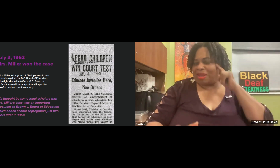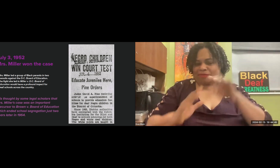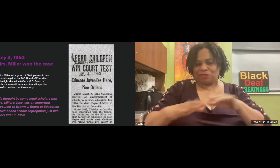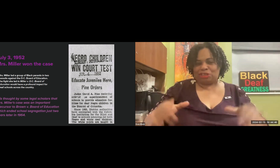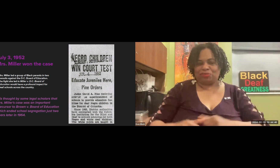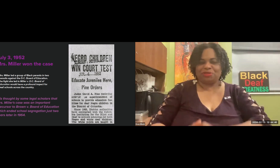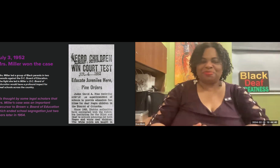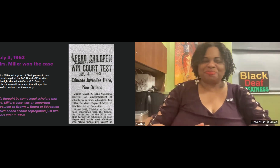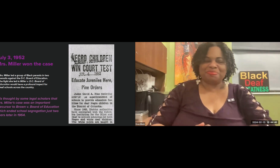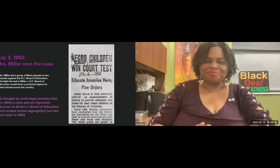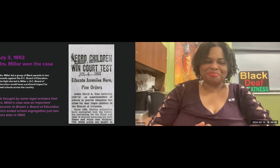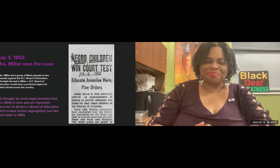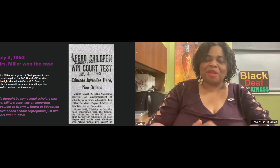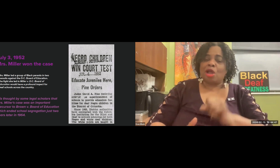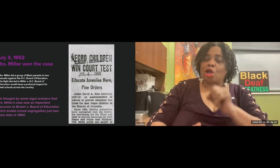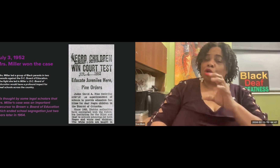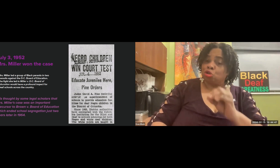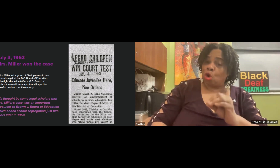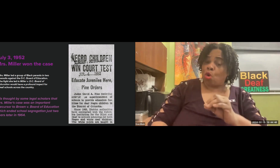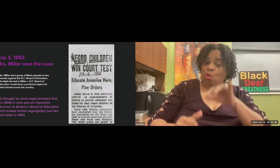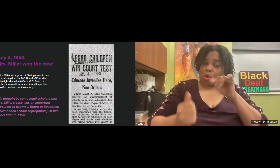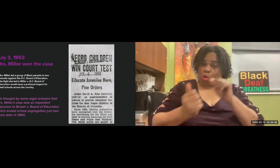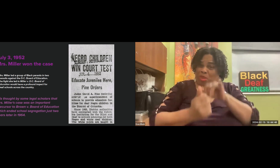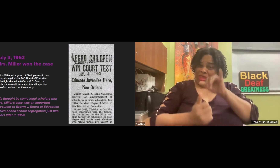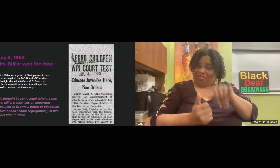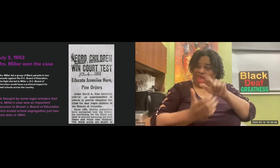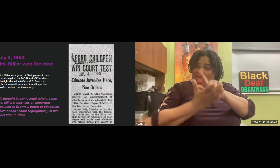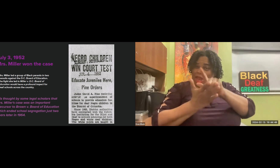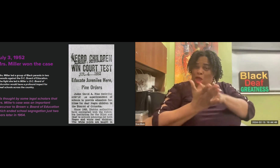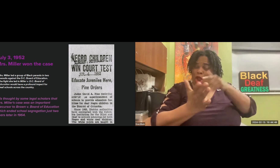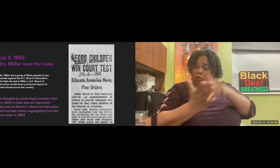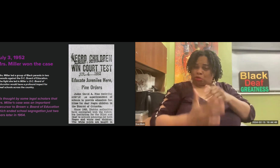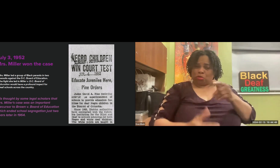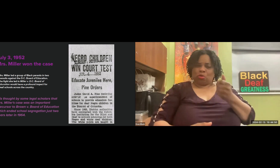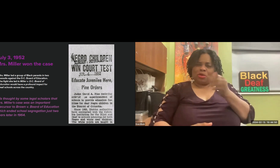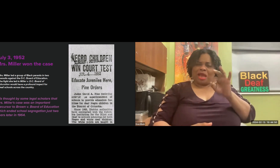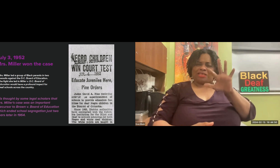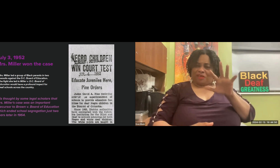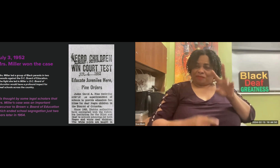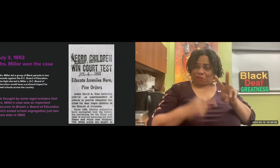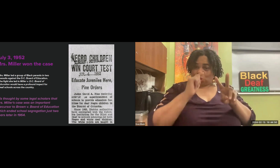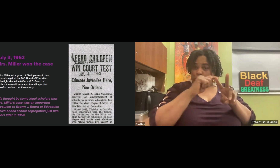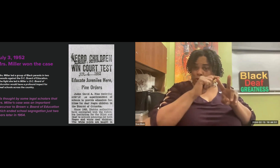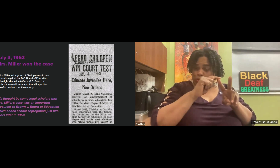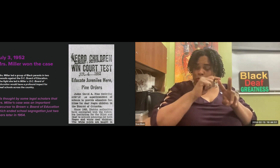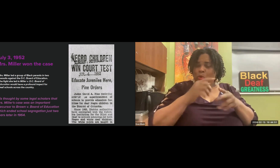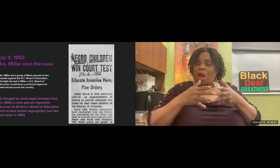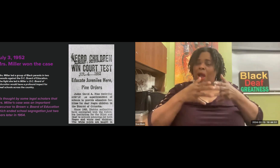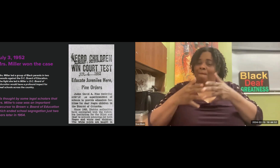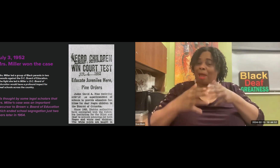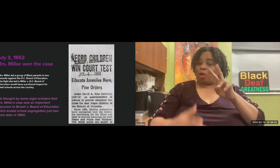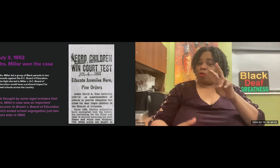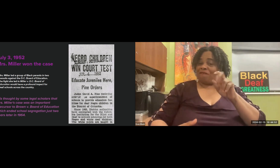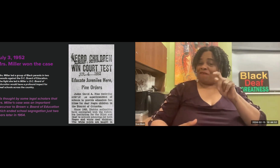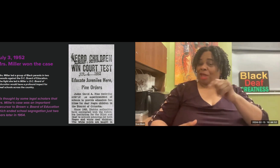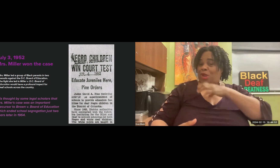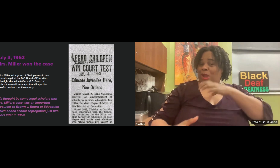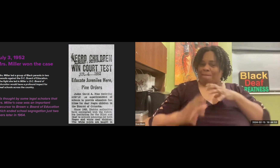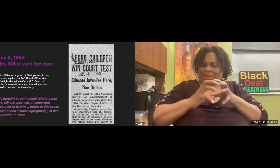They didn't have everything that they needed, like the white deaf children who were being educated at Gallaudet. So with that particular lawsuit win